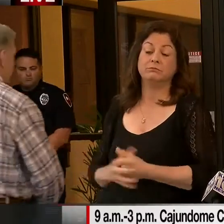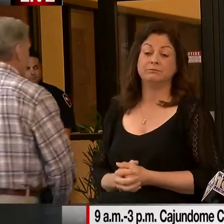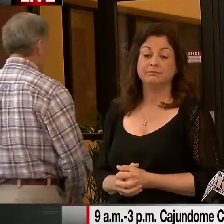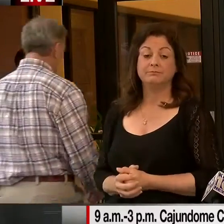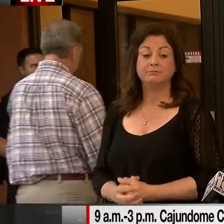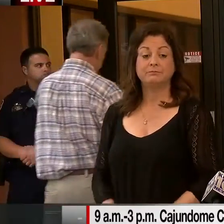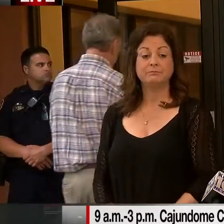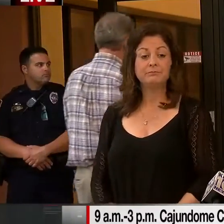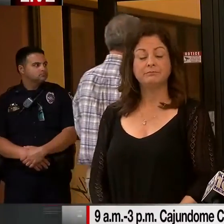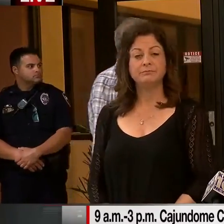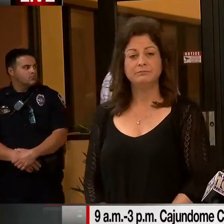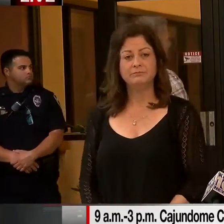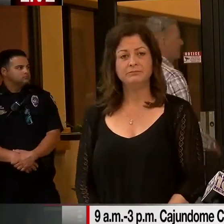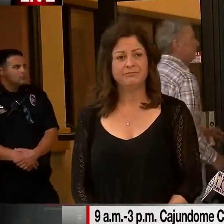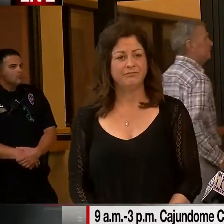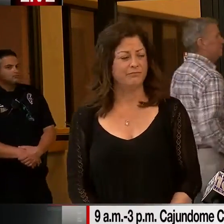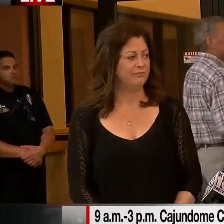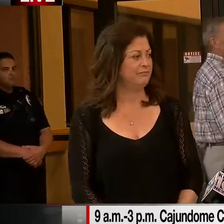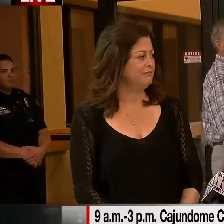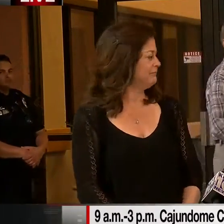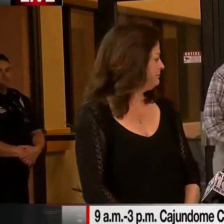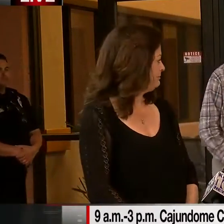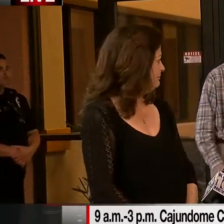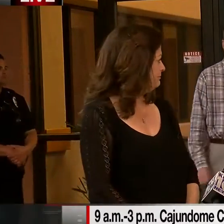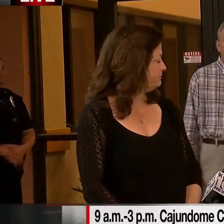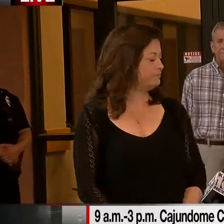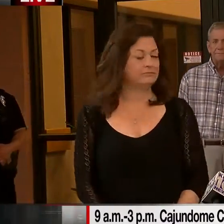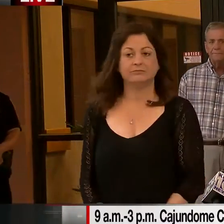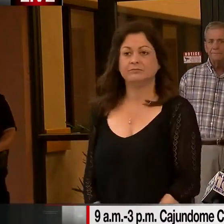Okay. Okay.